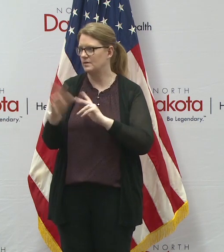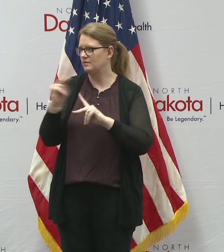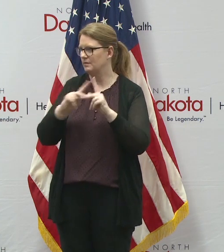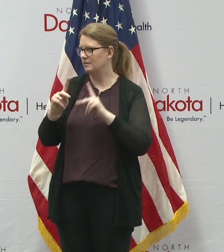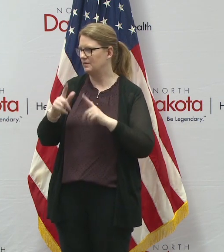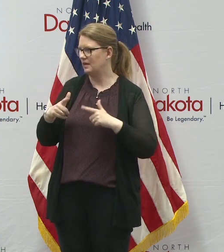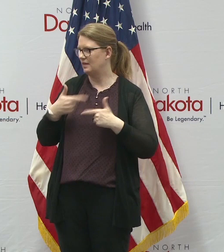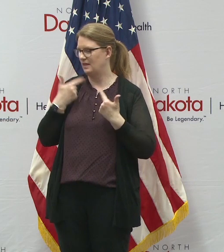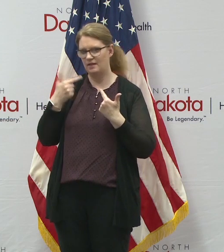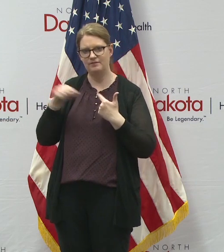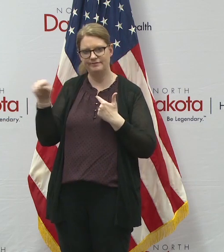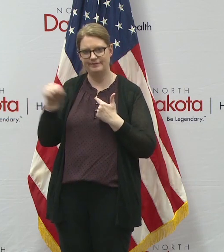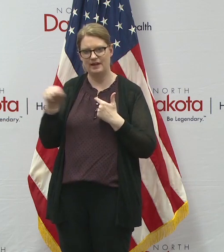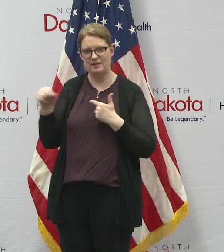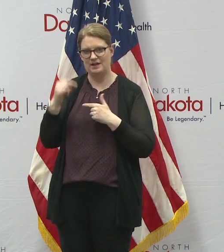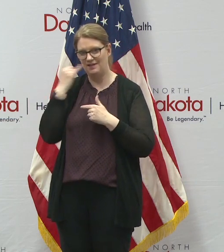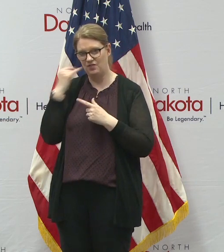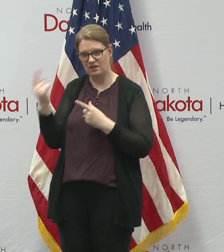Mylynn?